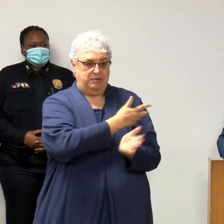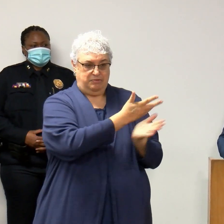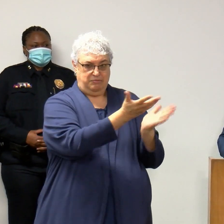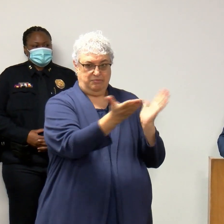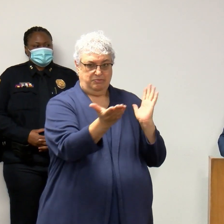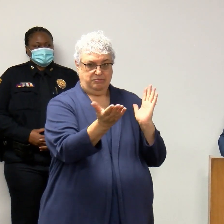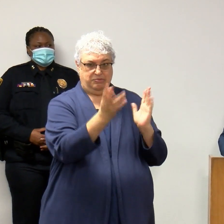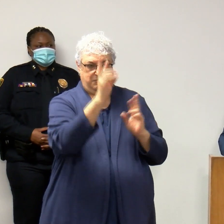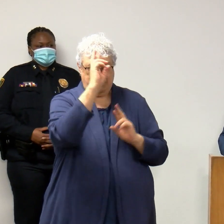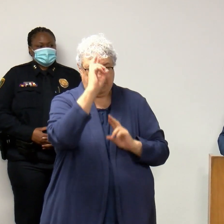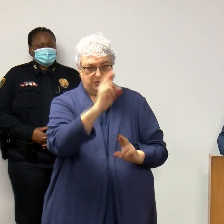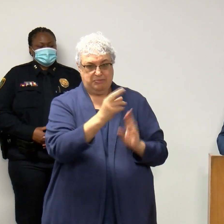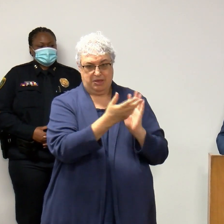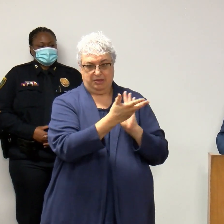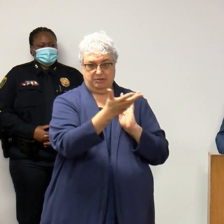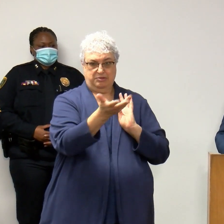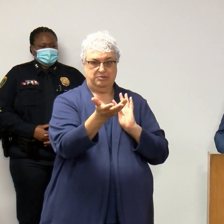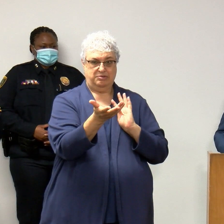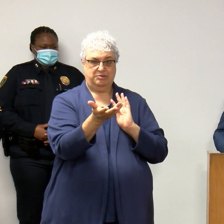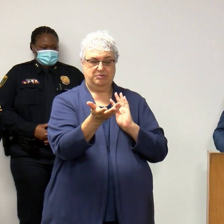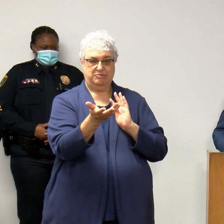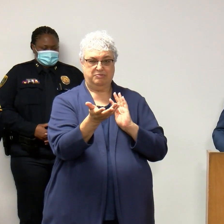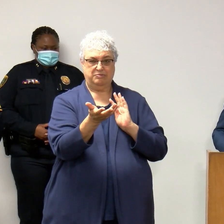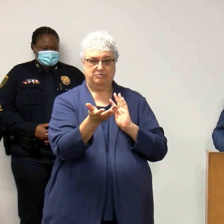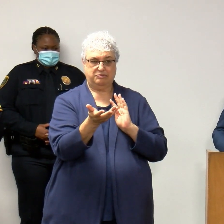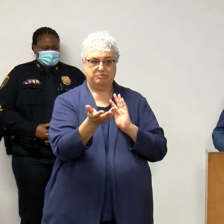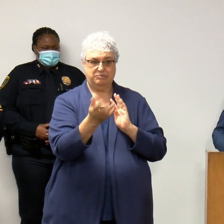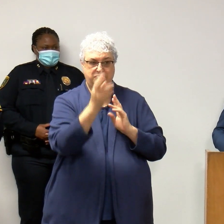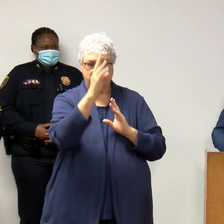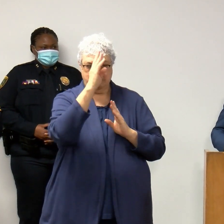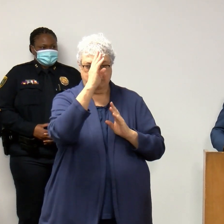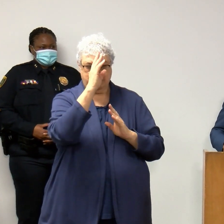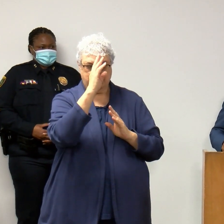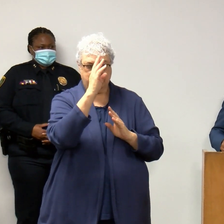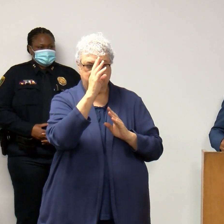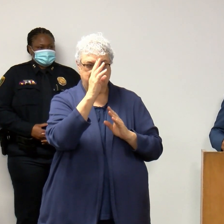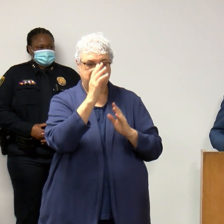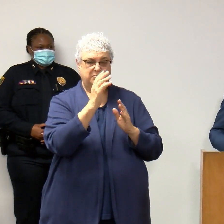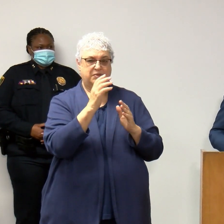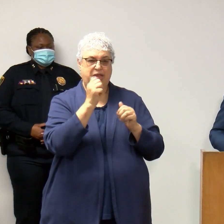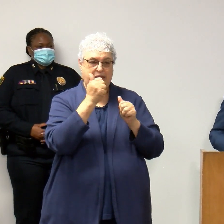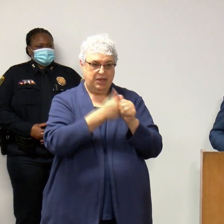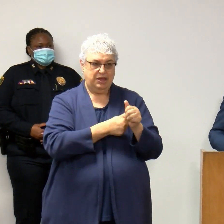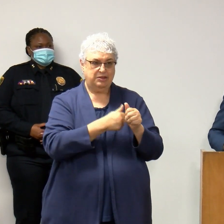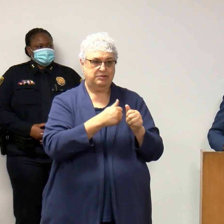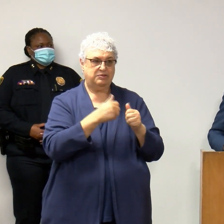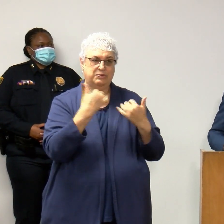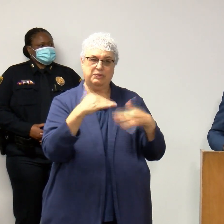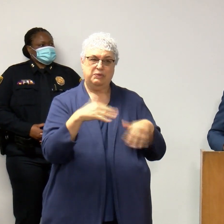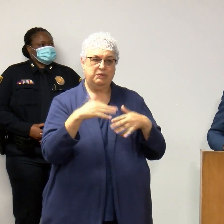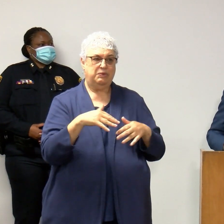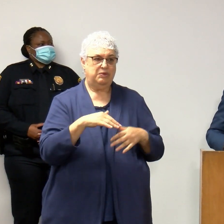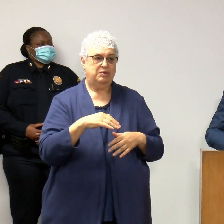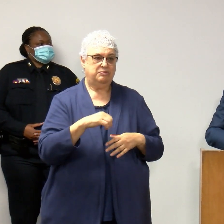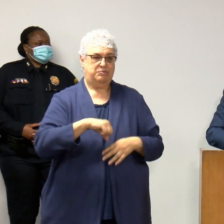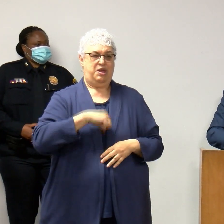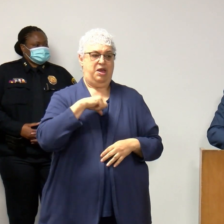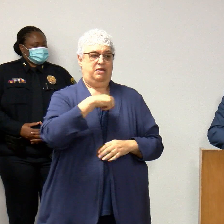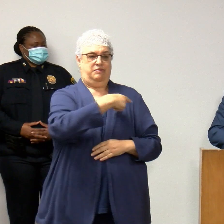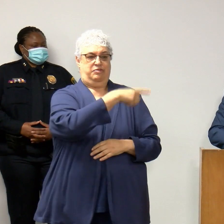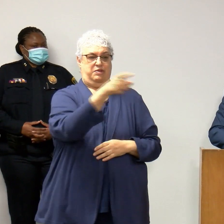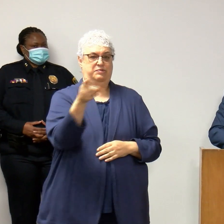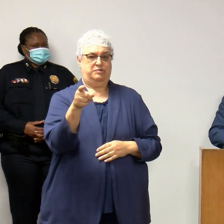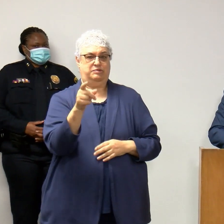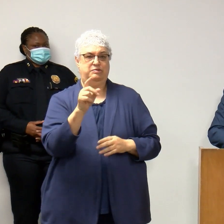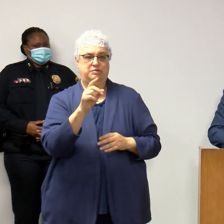or the respect or the admiration of each and every one of our police